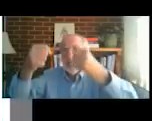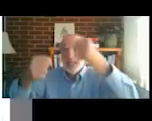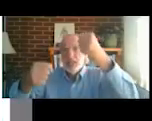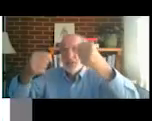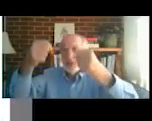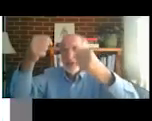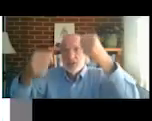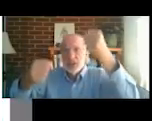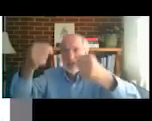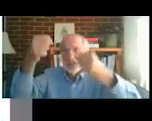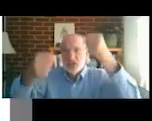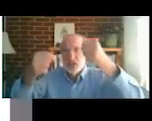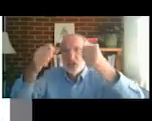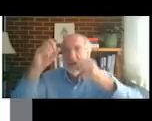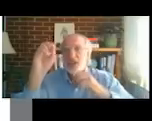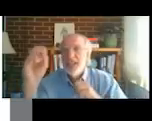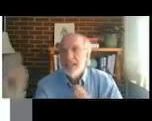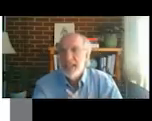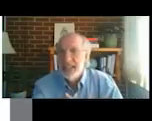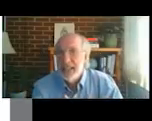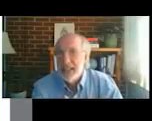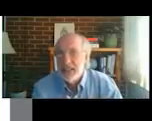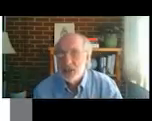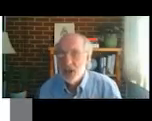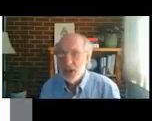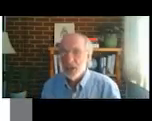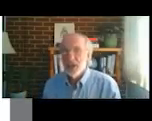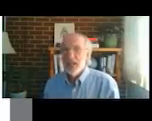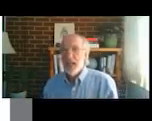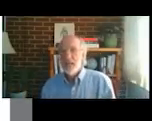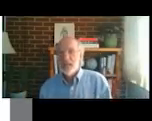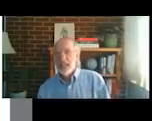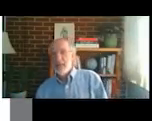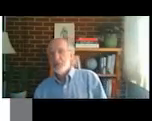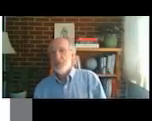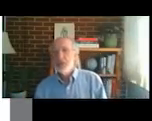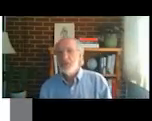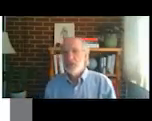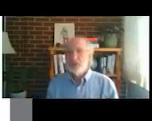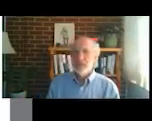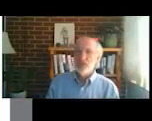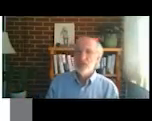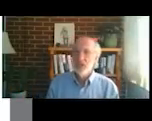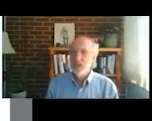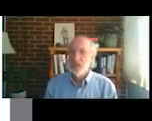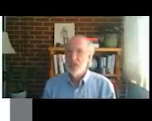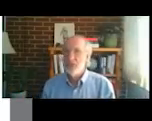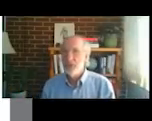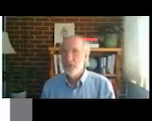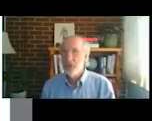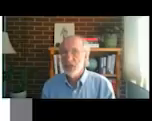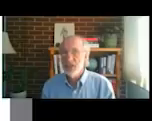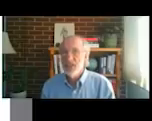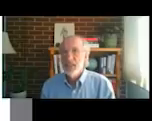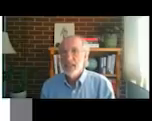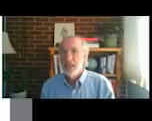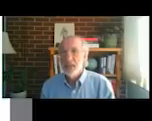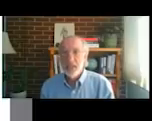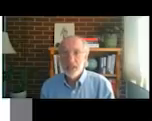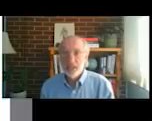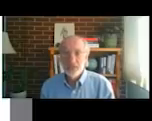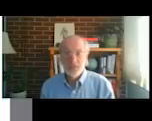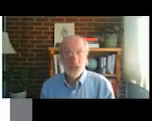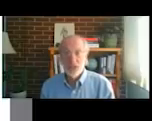to demand for car. The child says car, they get the car. That capturing of motivation is important.